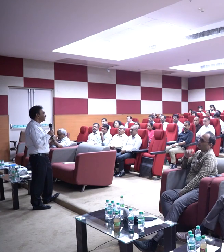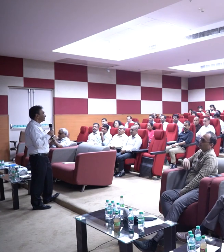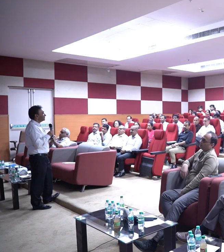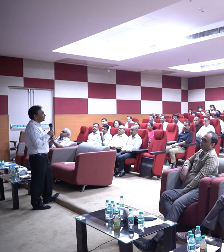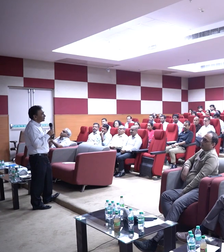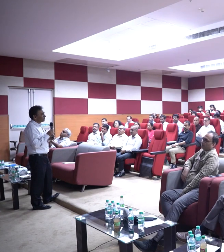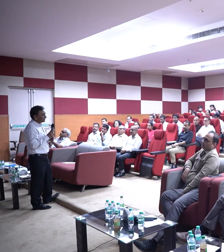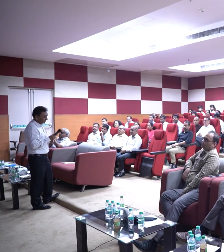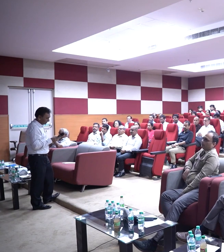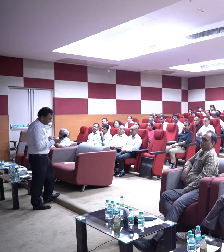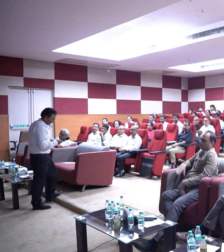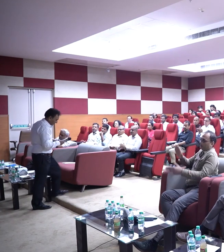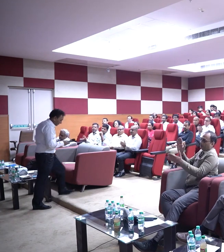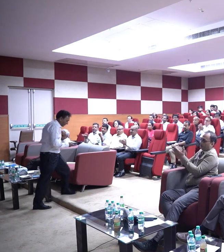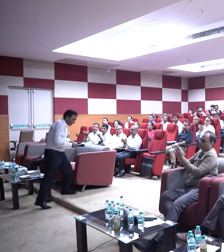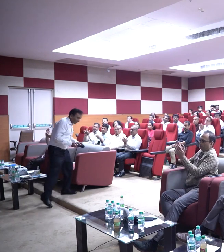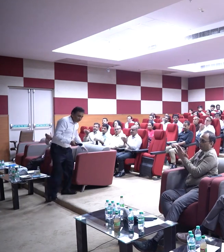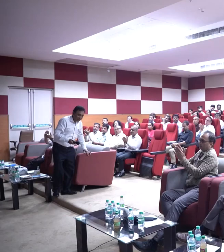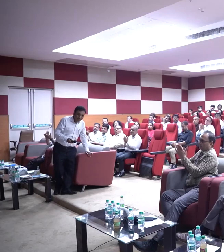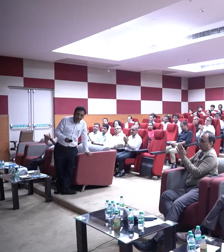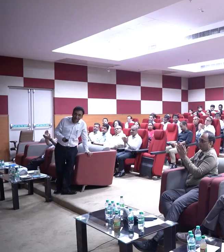least thank you so